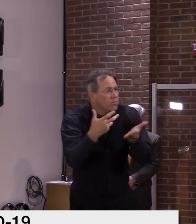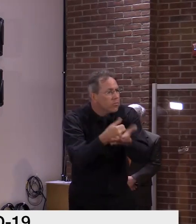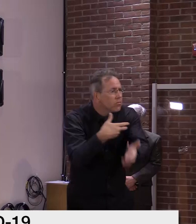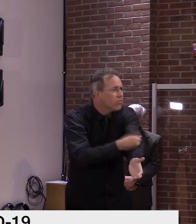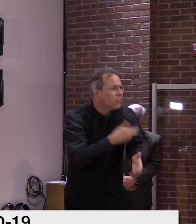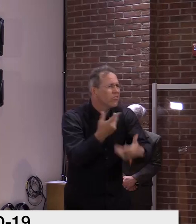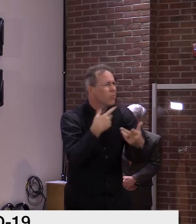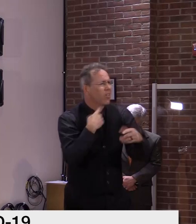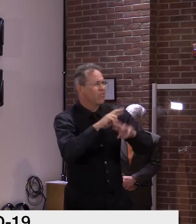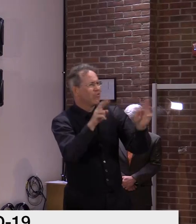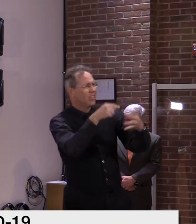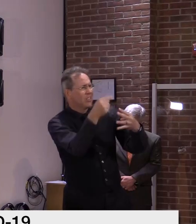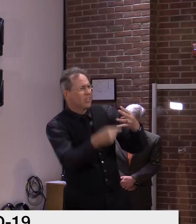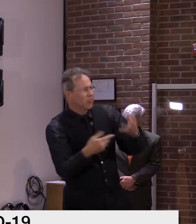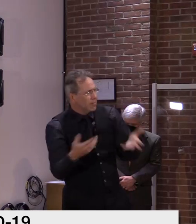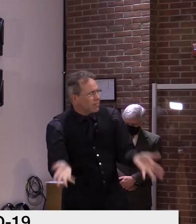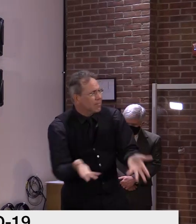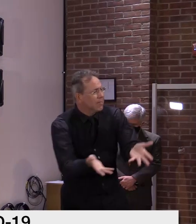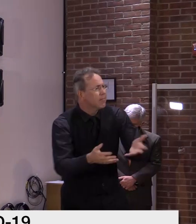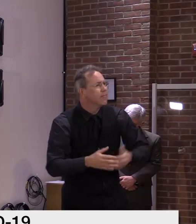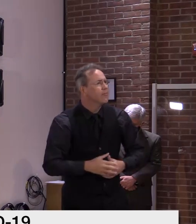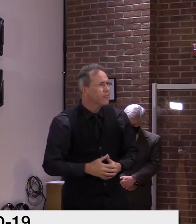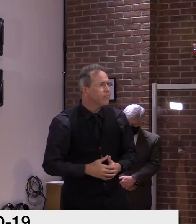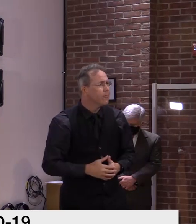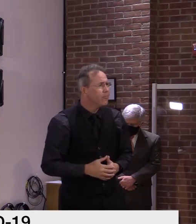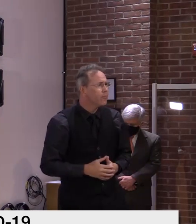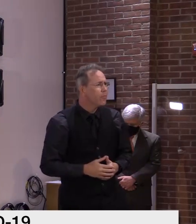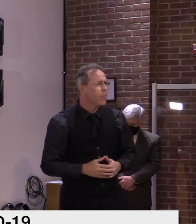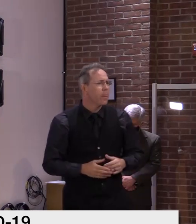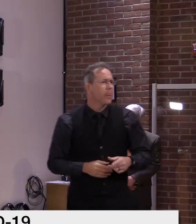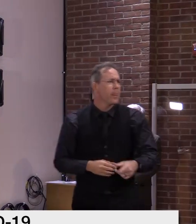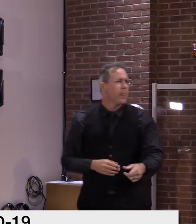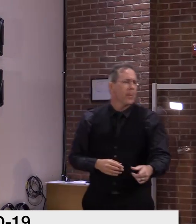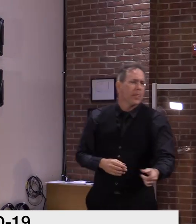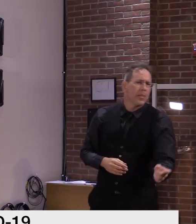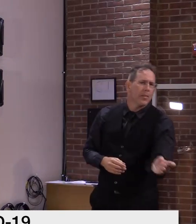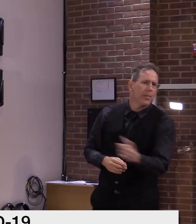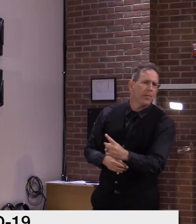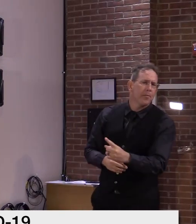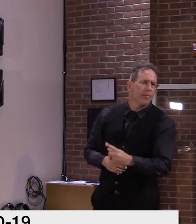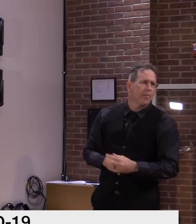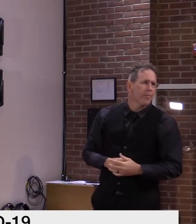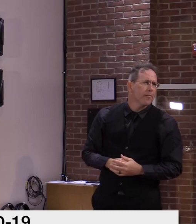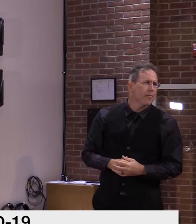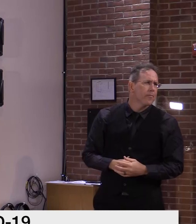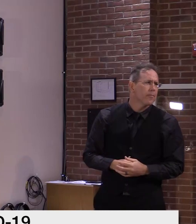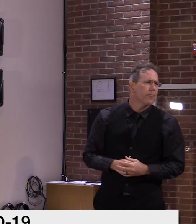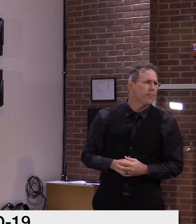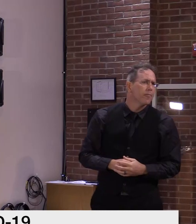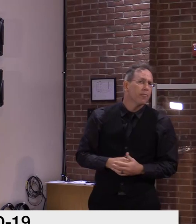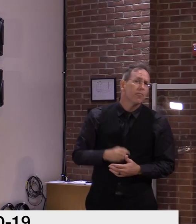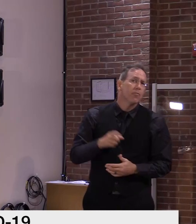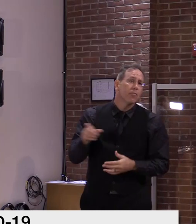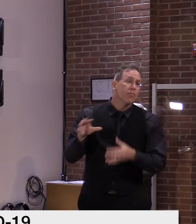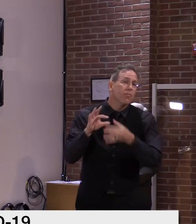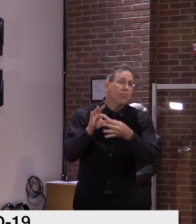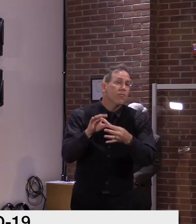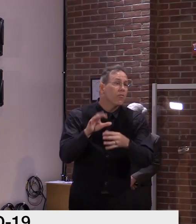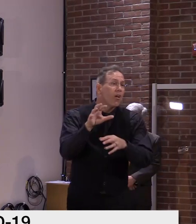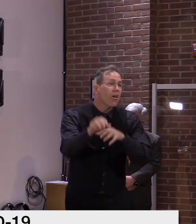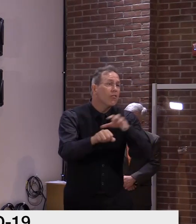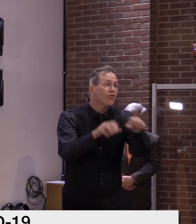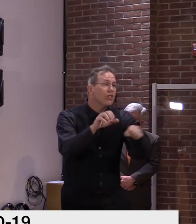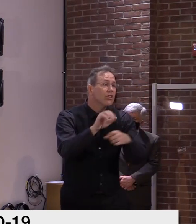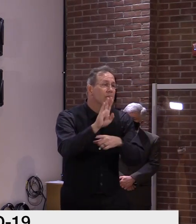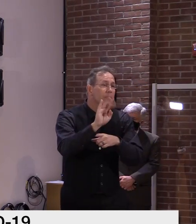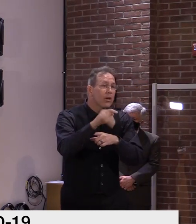Okay, and are there any initiatives right now that are still targeted towards increasing vaccination among the older